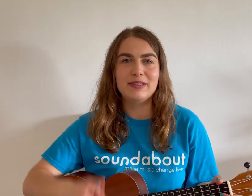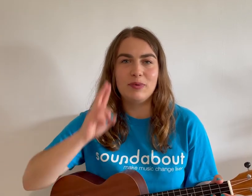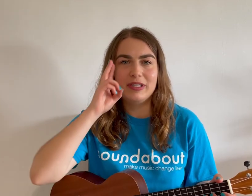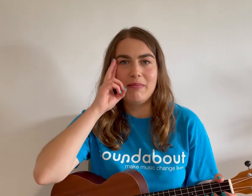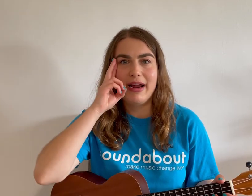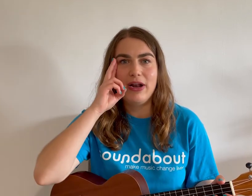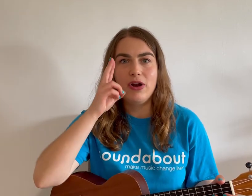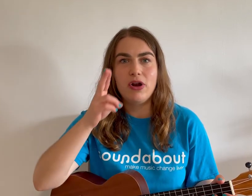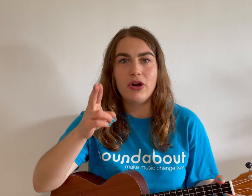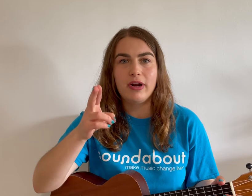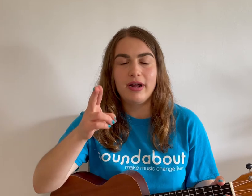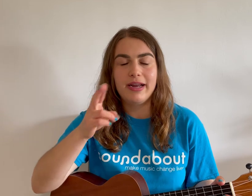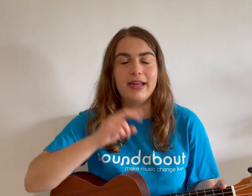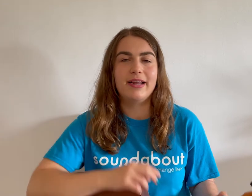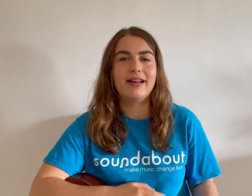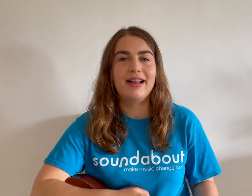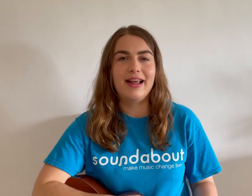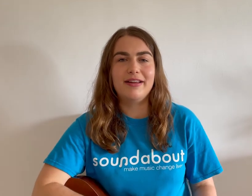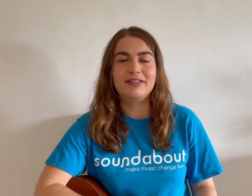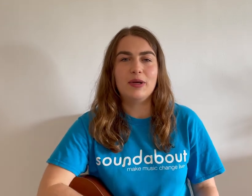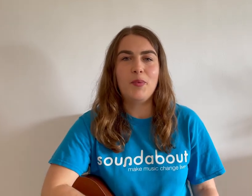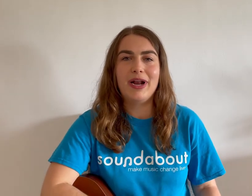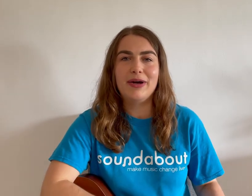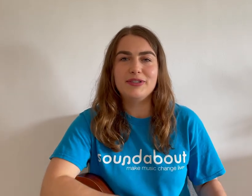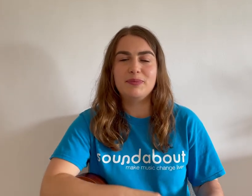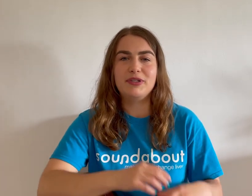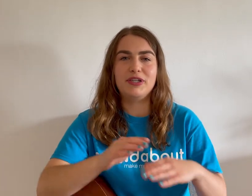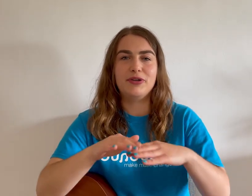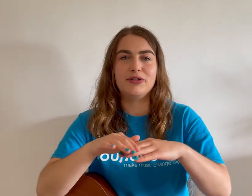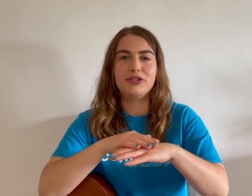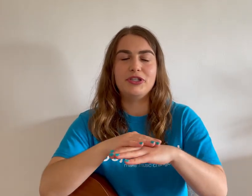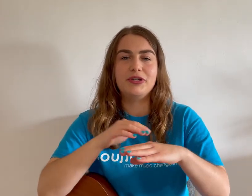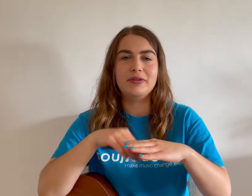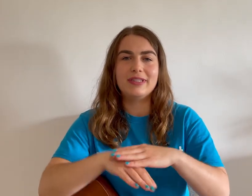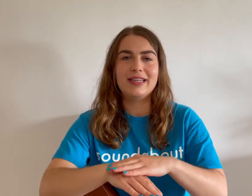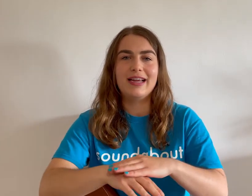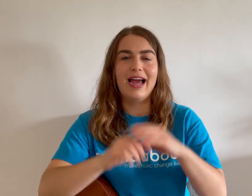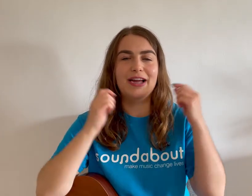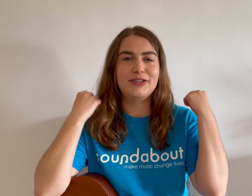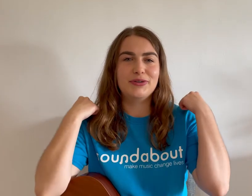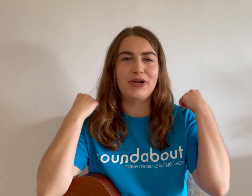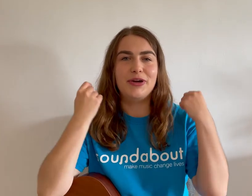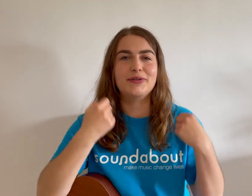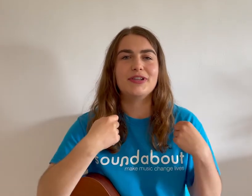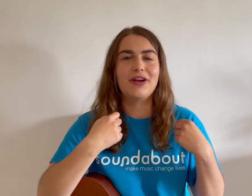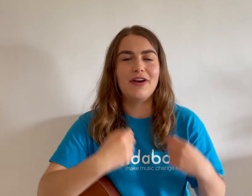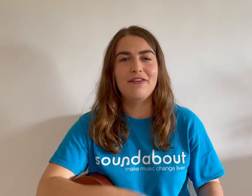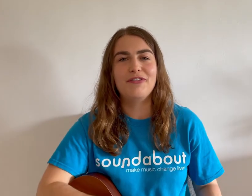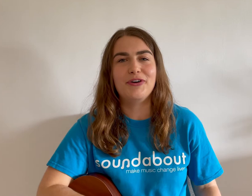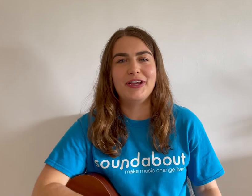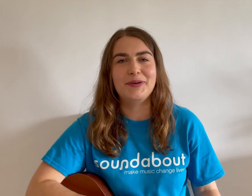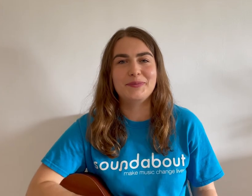What it might look like if someone else is putting on your shoes and your coat for you.